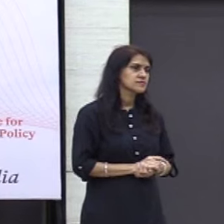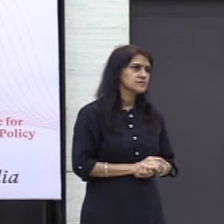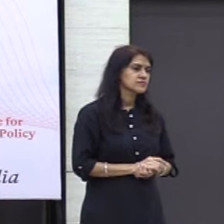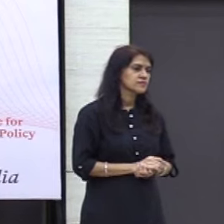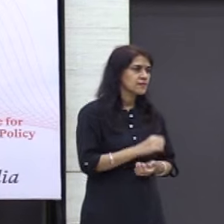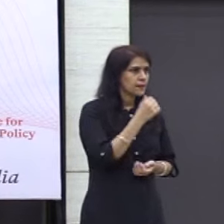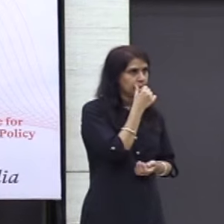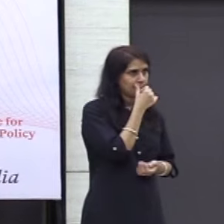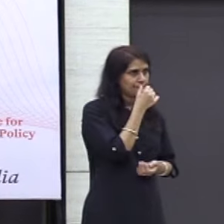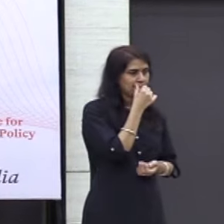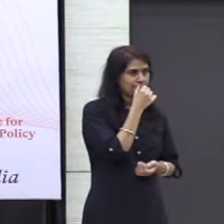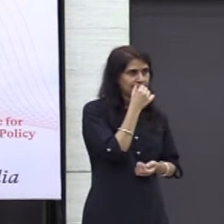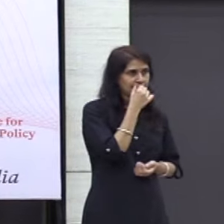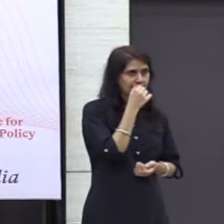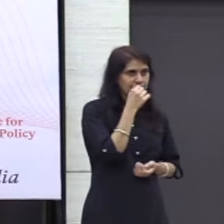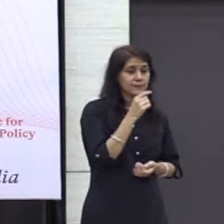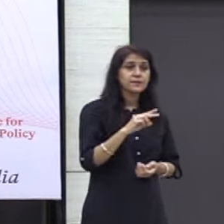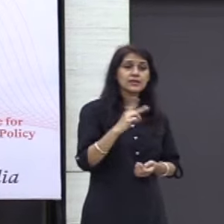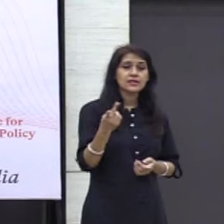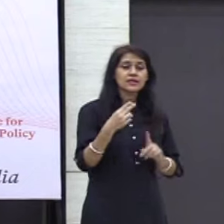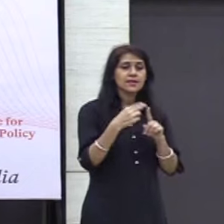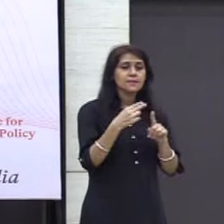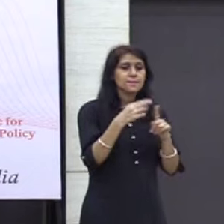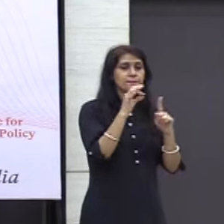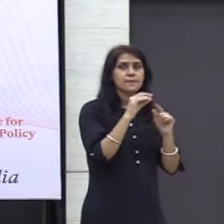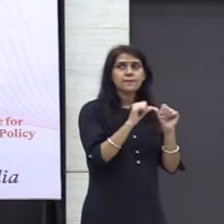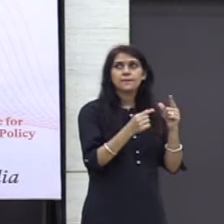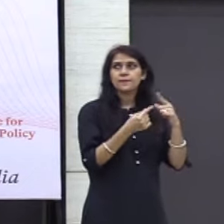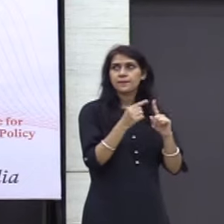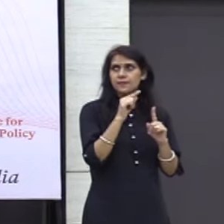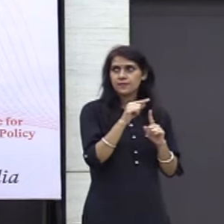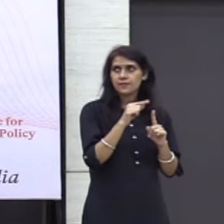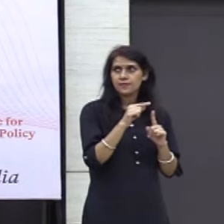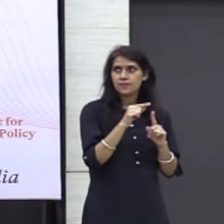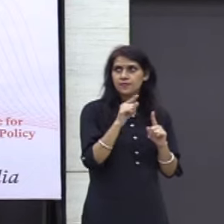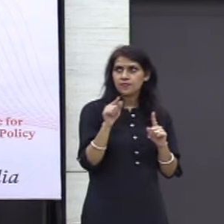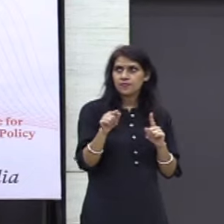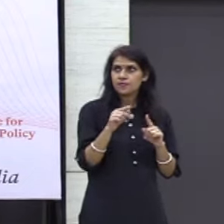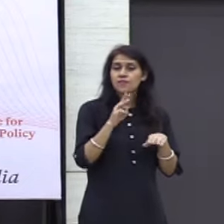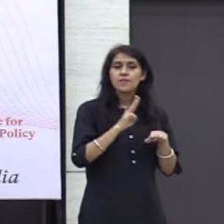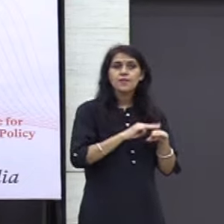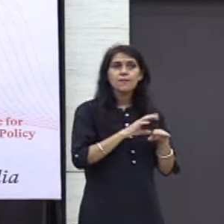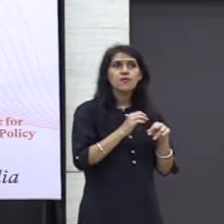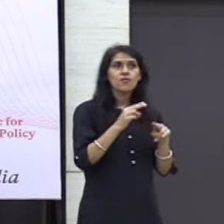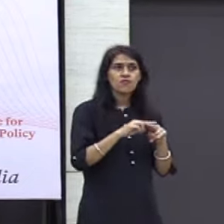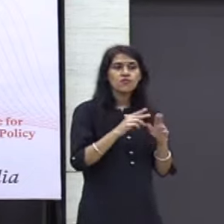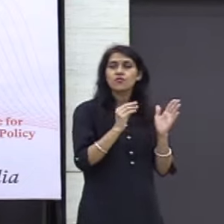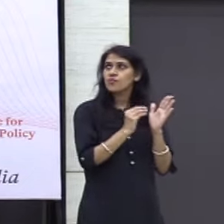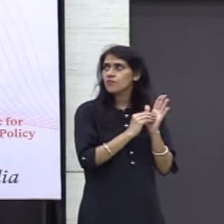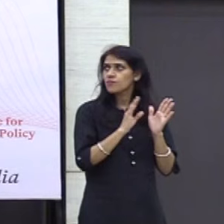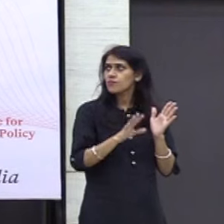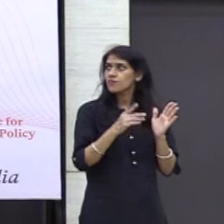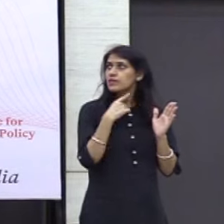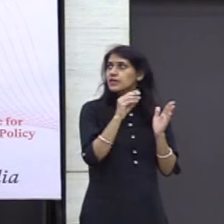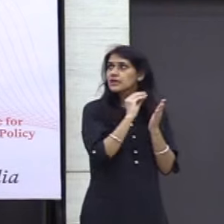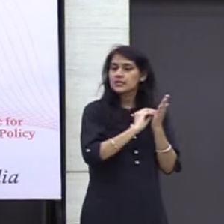But then also there is something called petty organized crime. It was also interesting. Whoever being a member of a group, either singly or jointly,